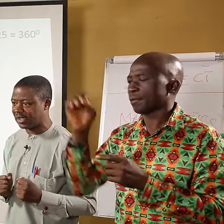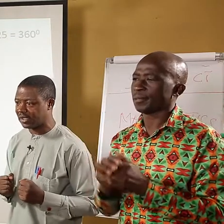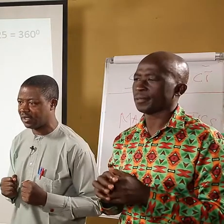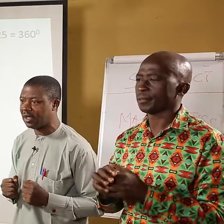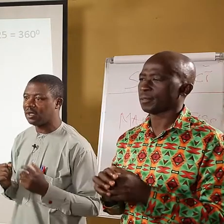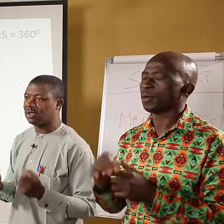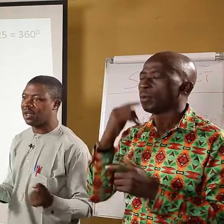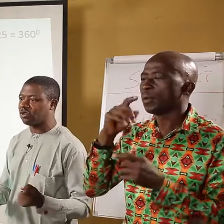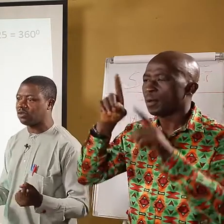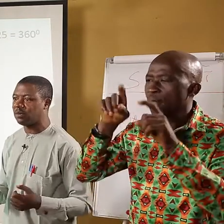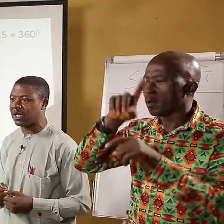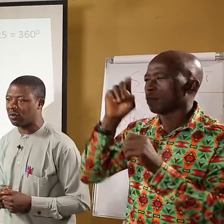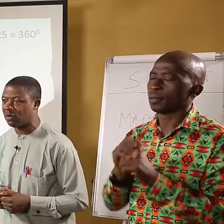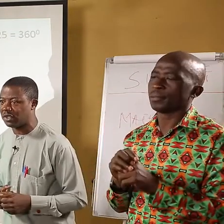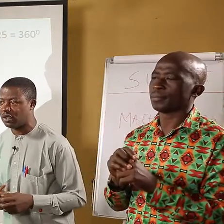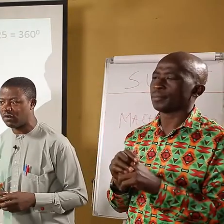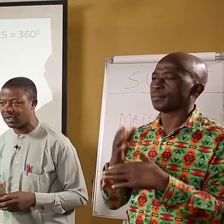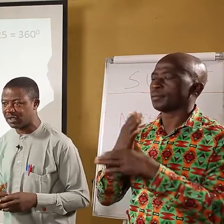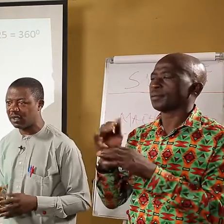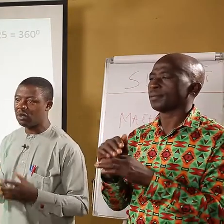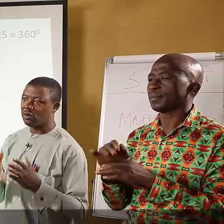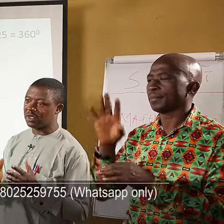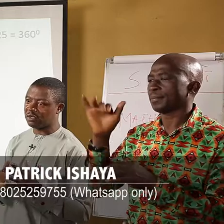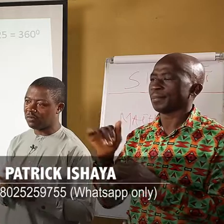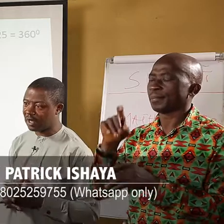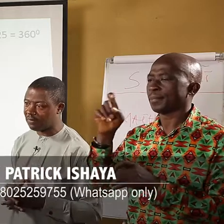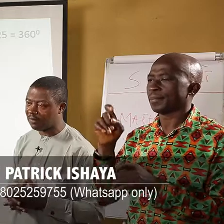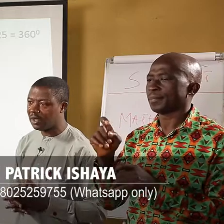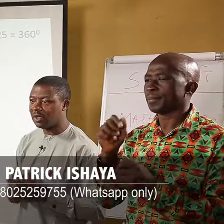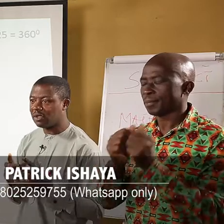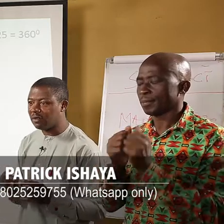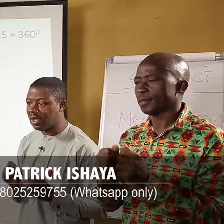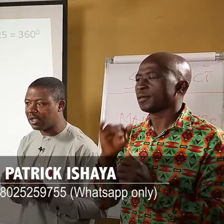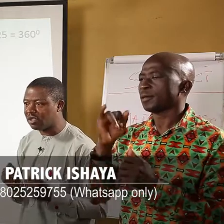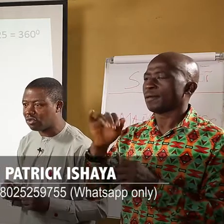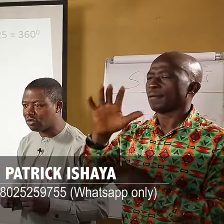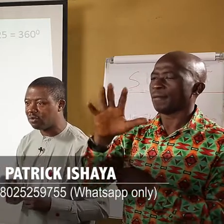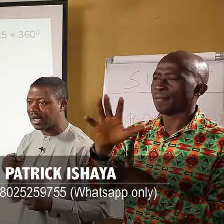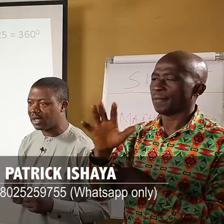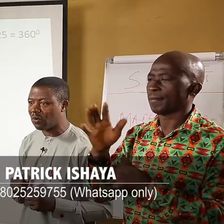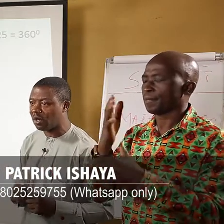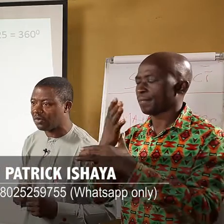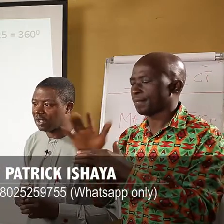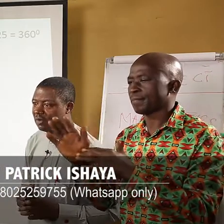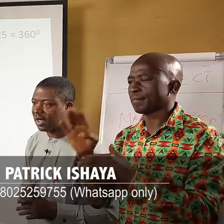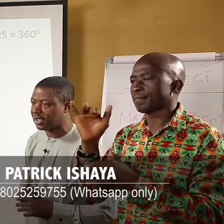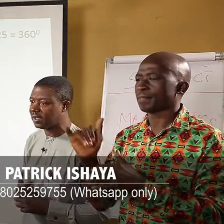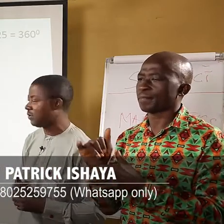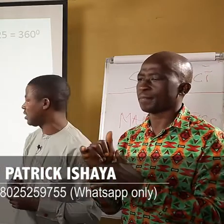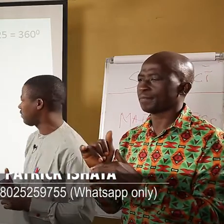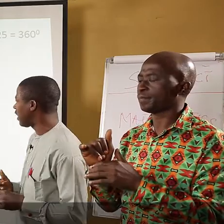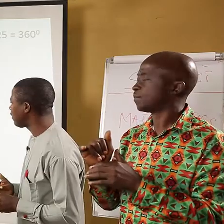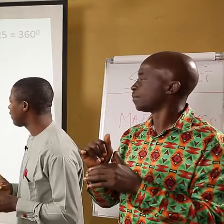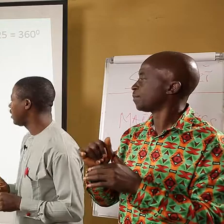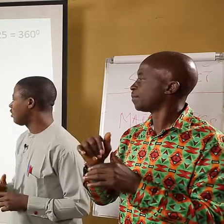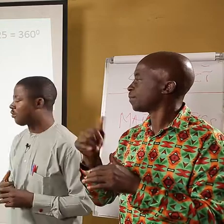then is x? Divide through by the coefficient of x, which is 5. Dividing through by the coefficient of x,